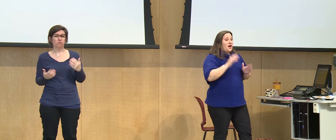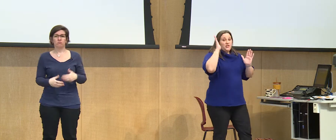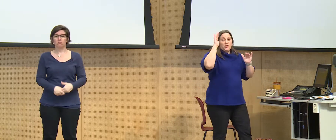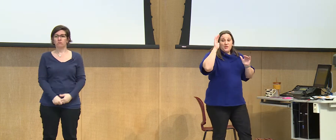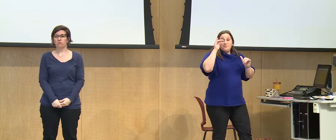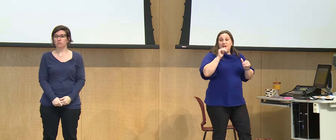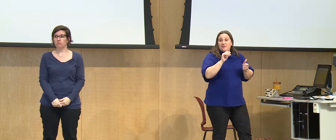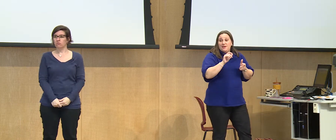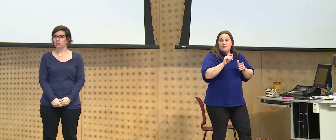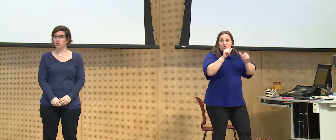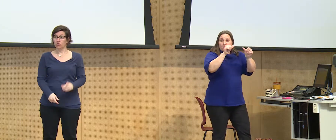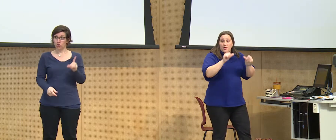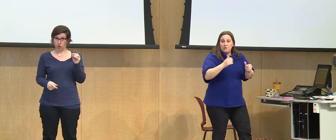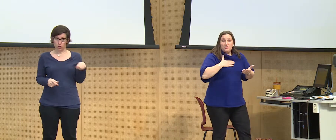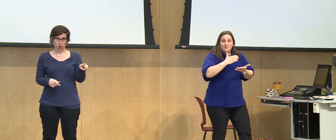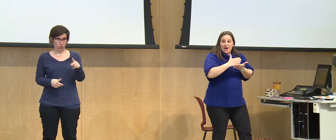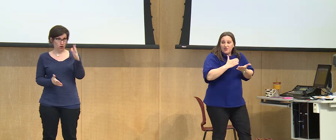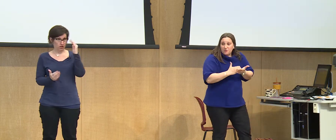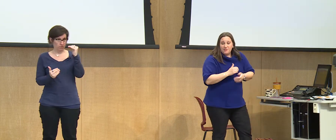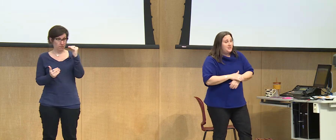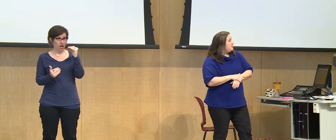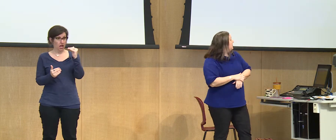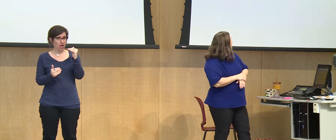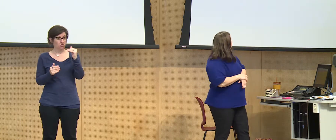Do you expect them to post to my courses?